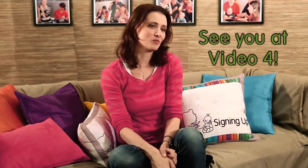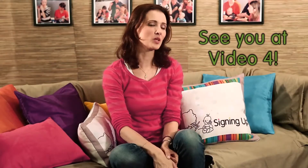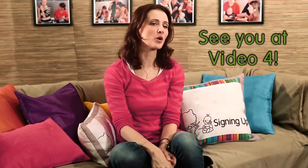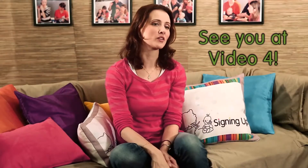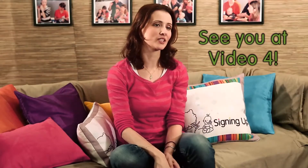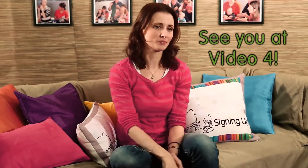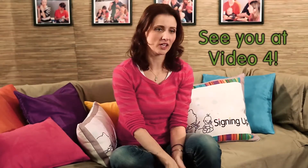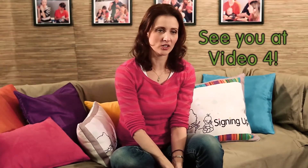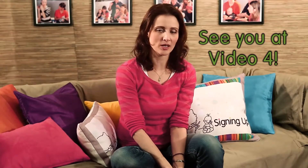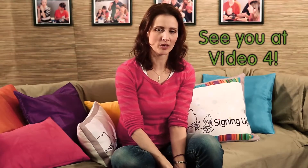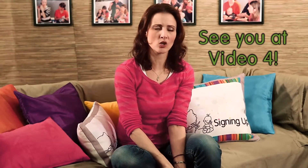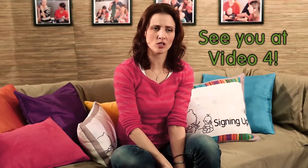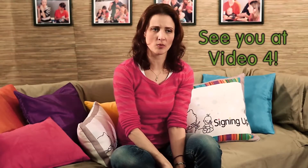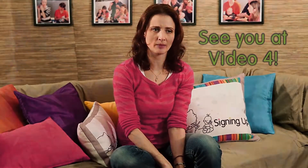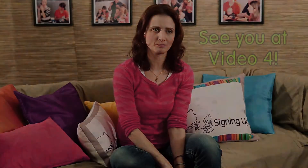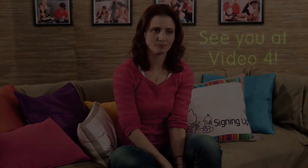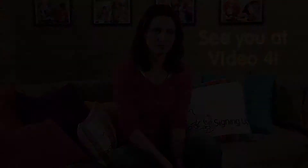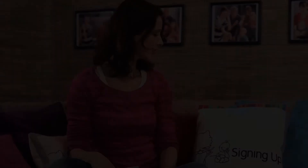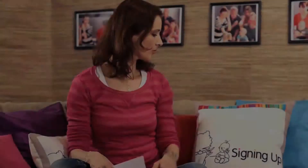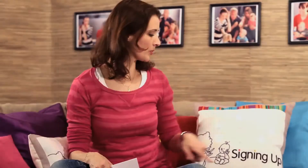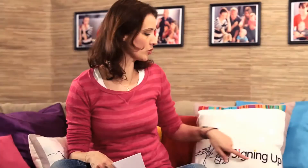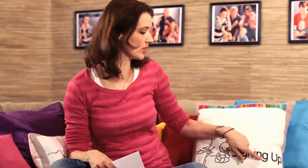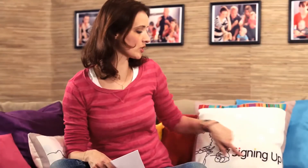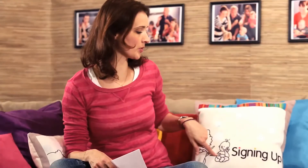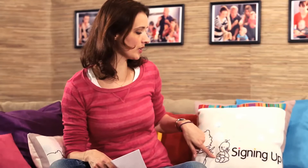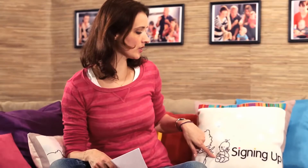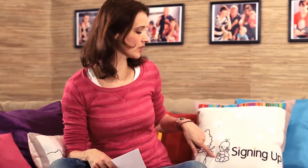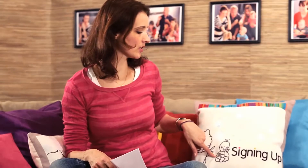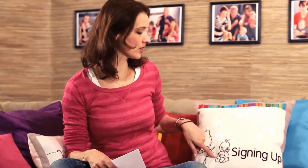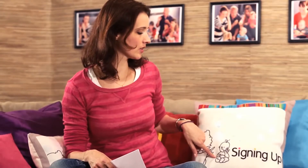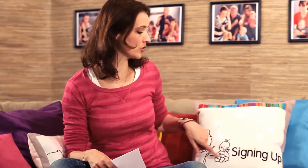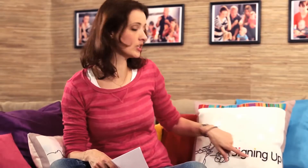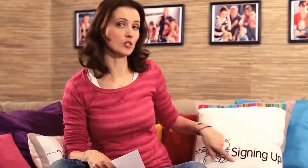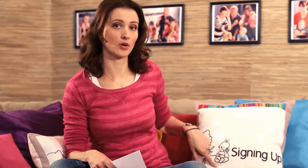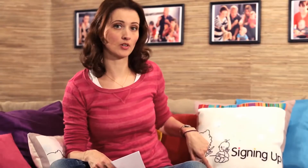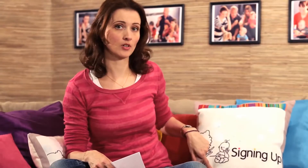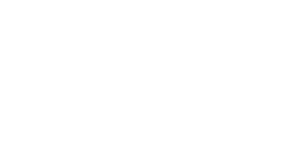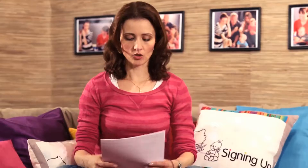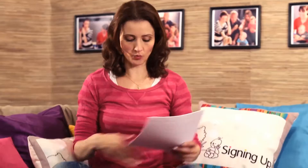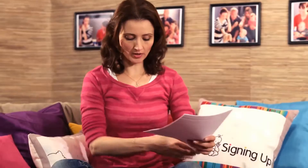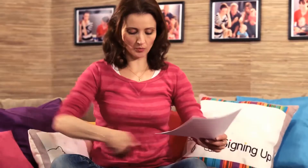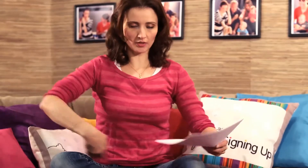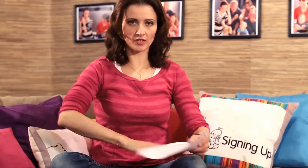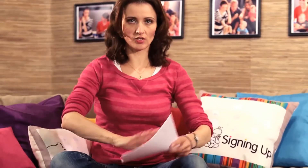be a part of it. It'll go a long way. But can you see this part? Yeah. You see this part? Yeah. So what of this do you